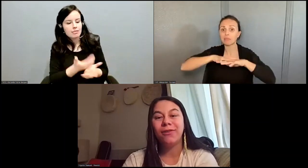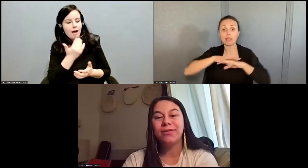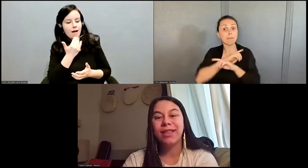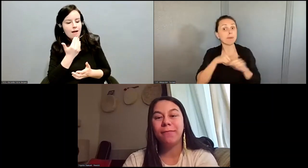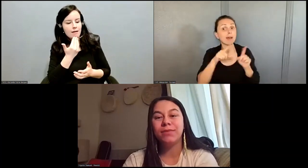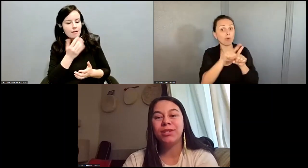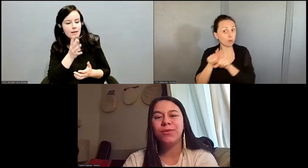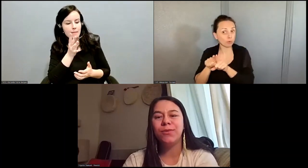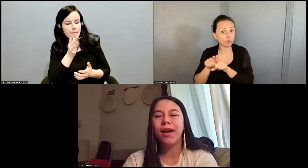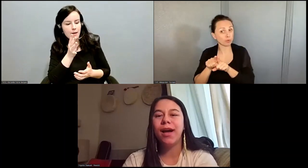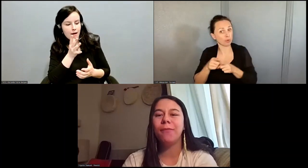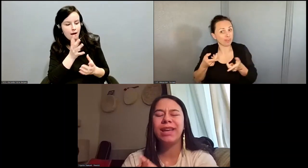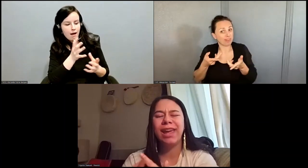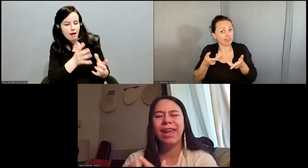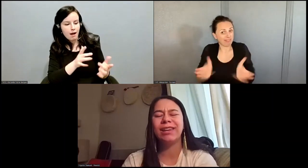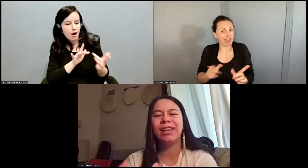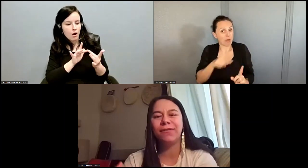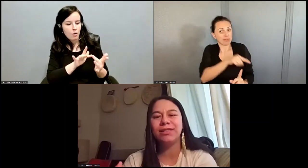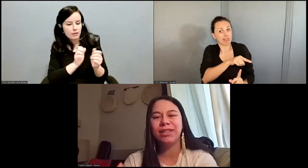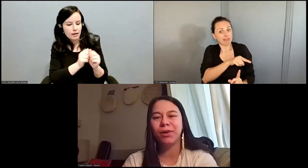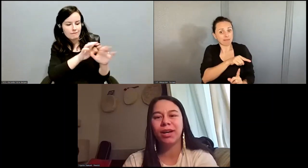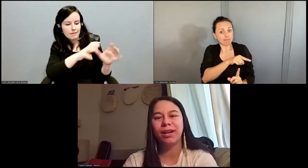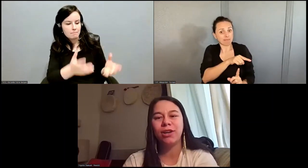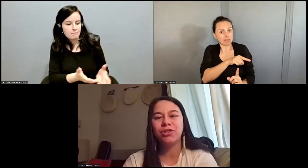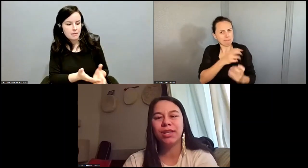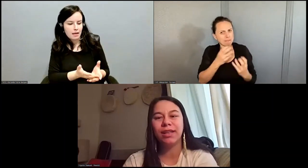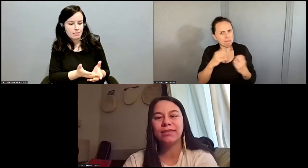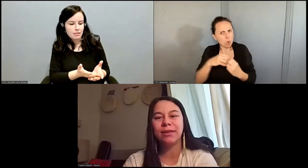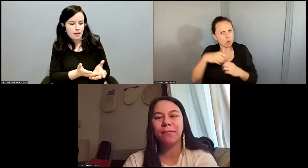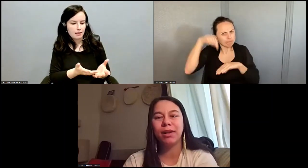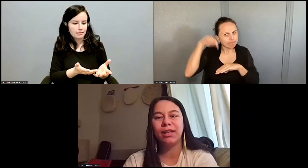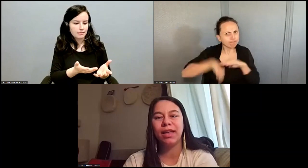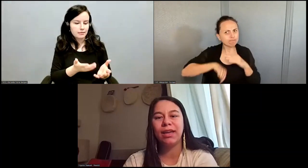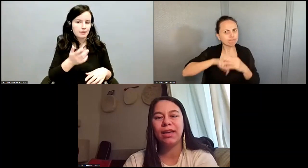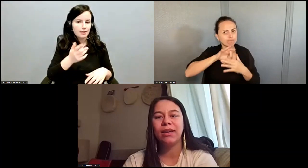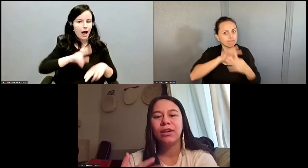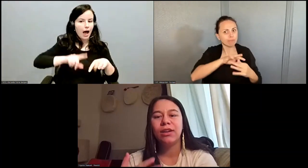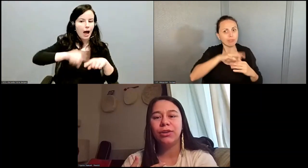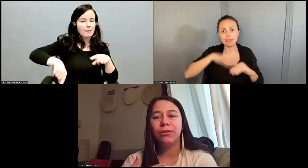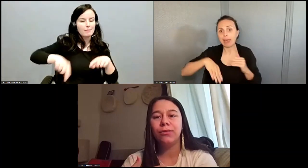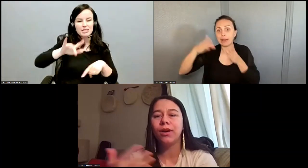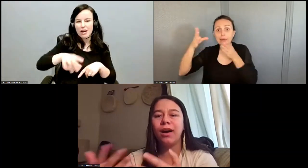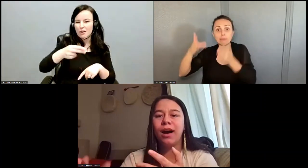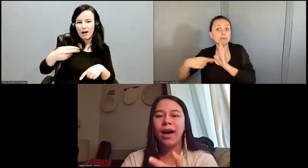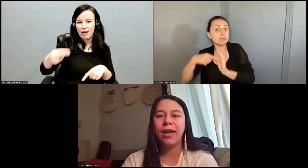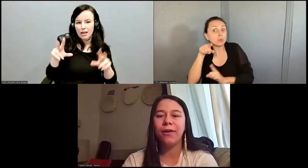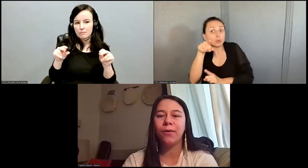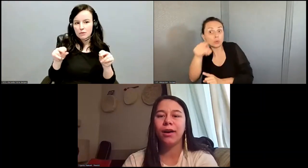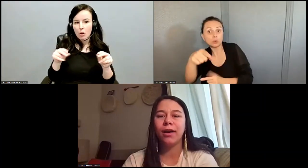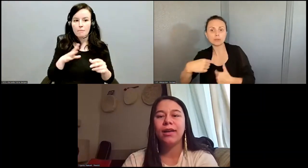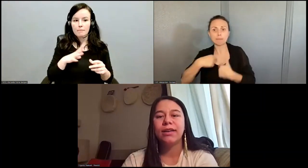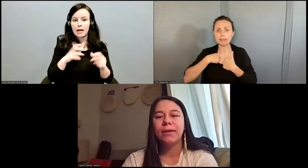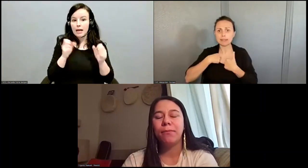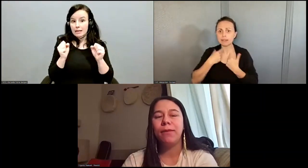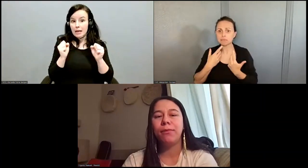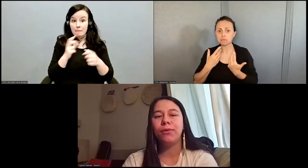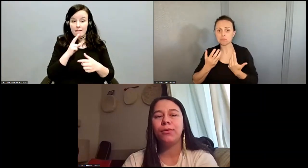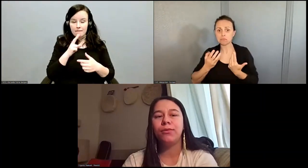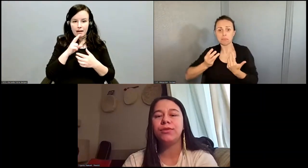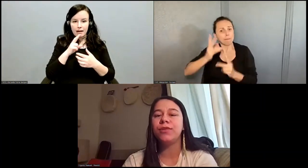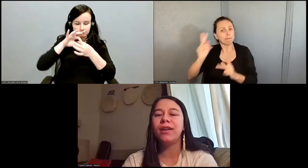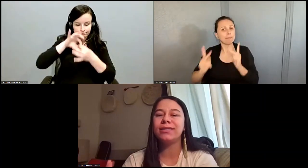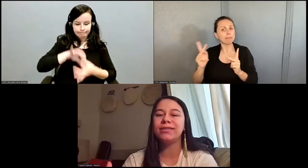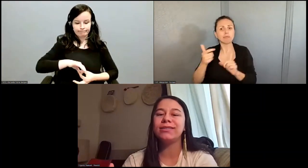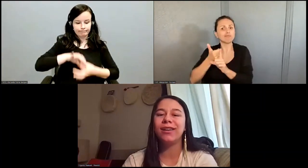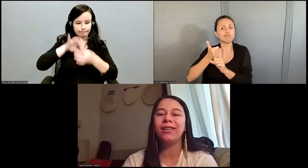it allows them to obtain an even deeper connection than somebody like you or I, or people